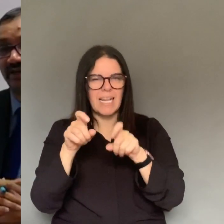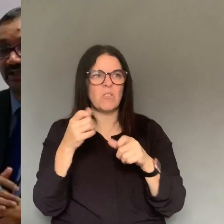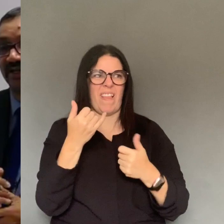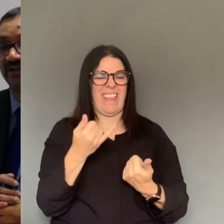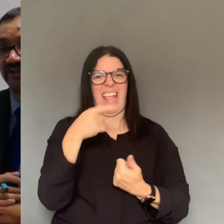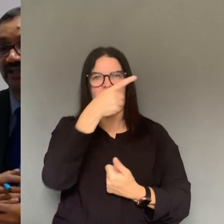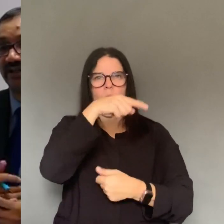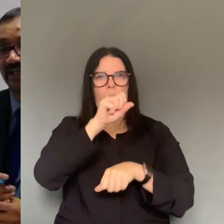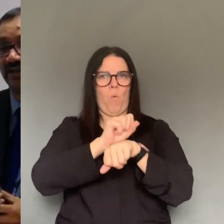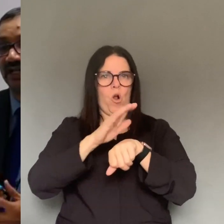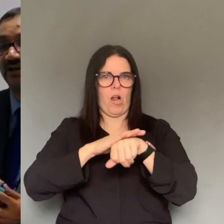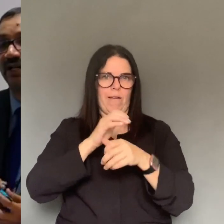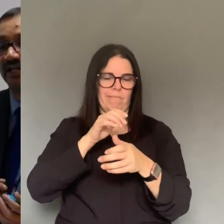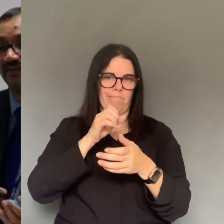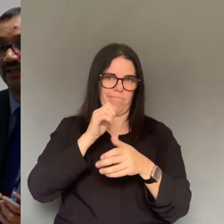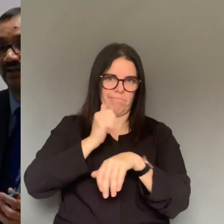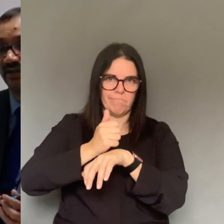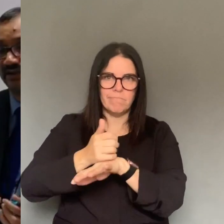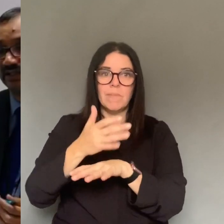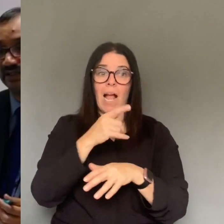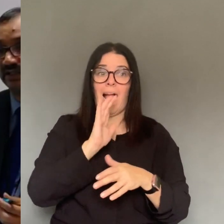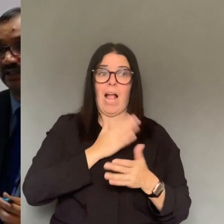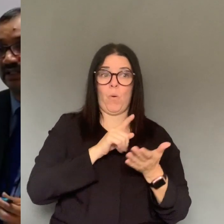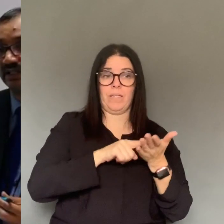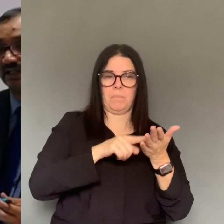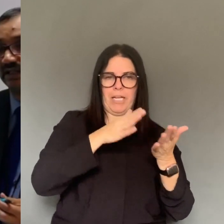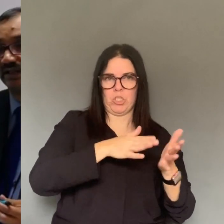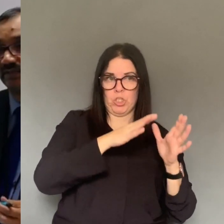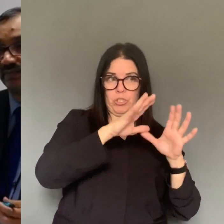our inspectors are in contact with all of these